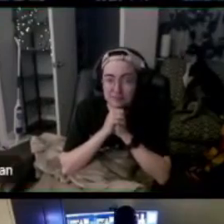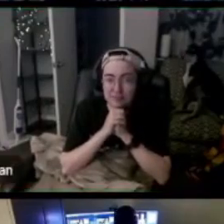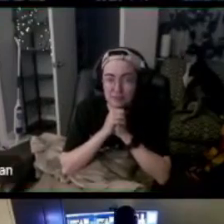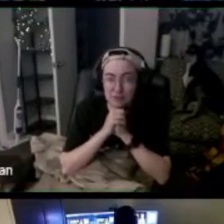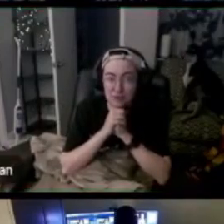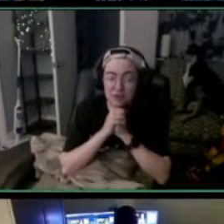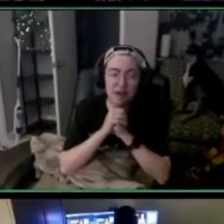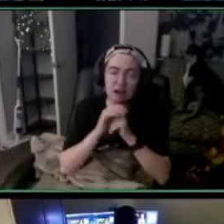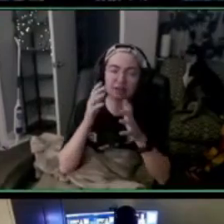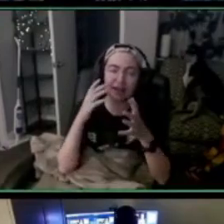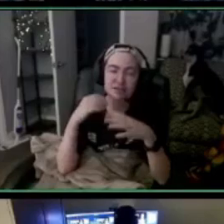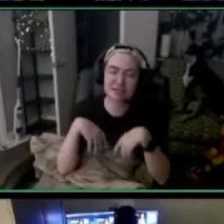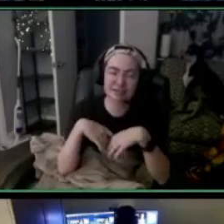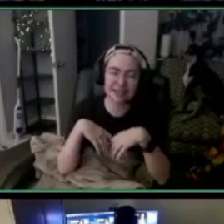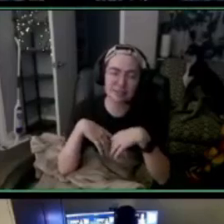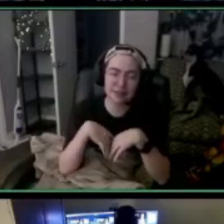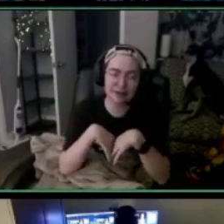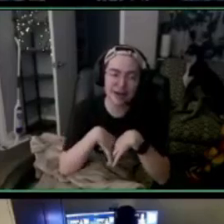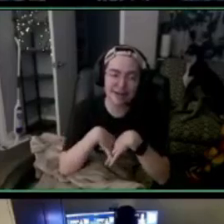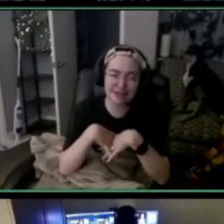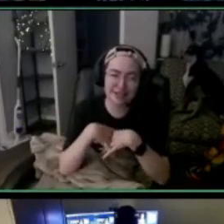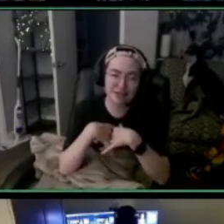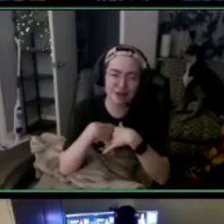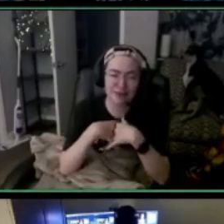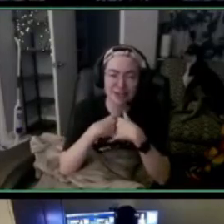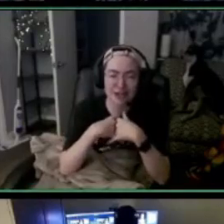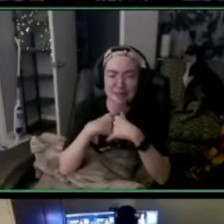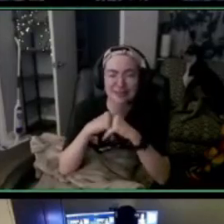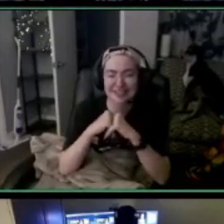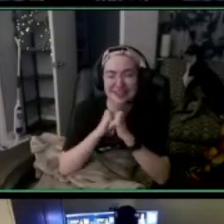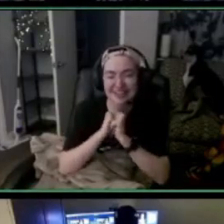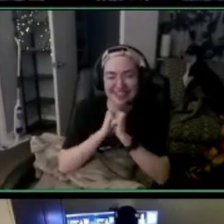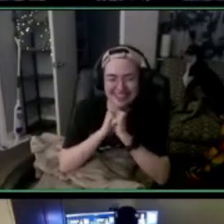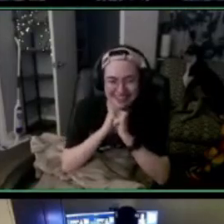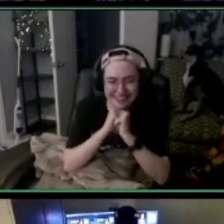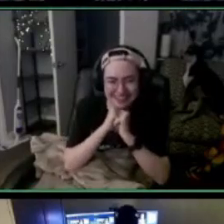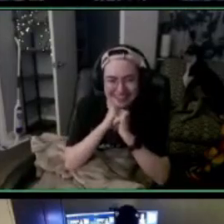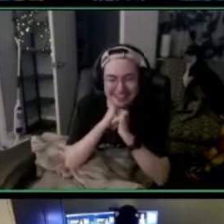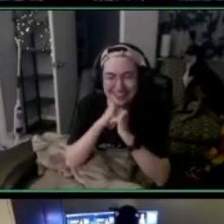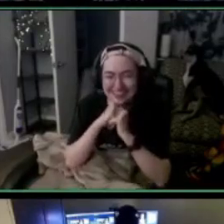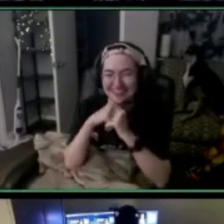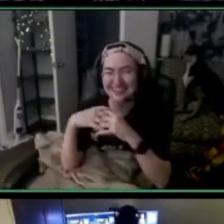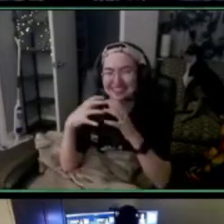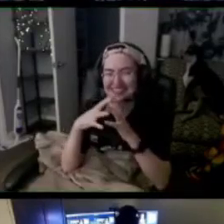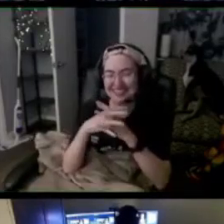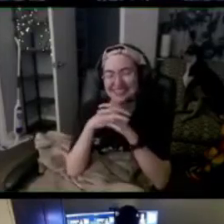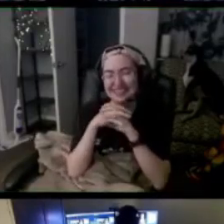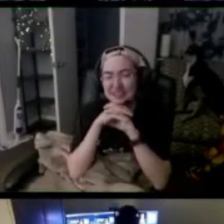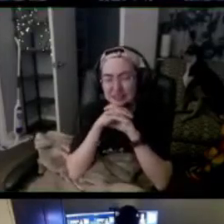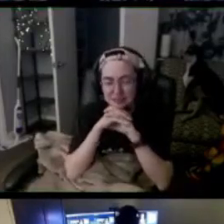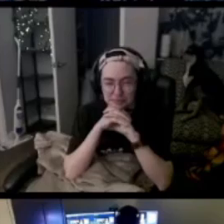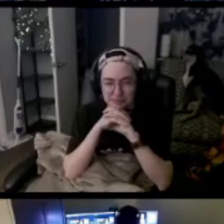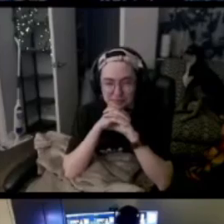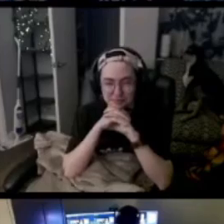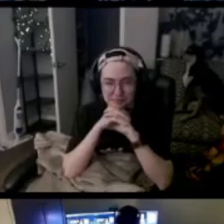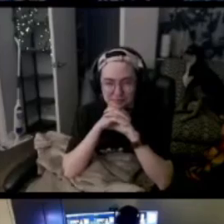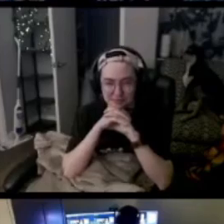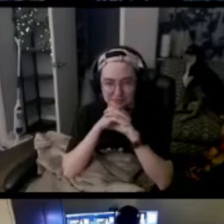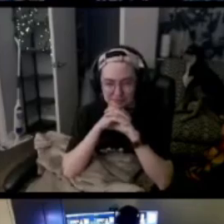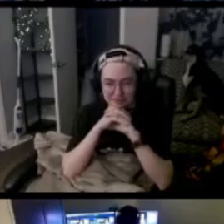say first. no, I was just gonna keep reiterating because I don't know when to shut up. So. One thing to remember too, we're a